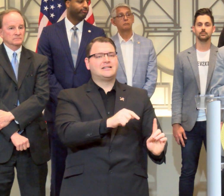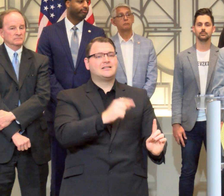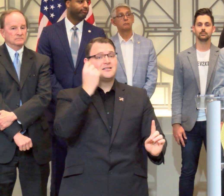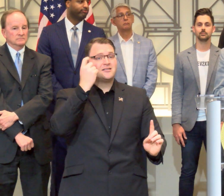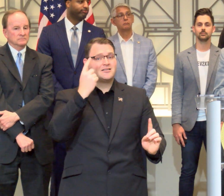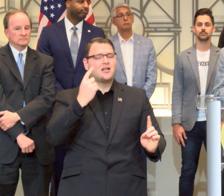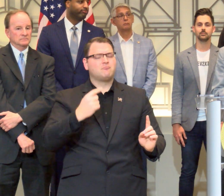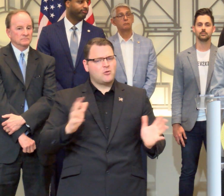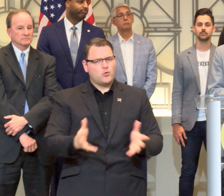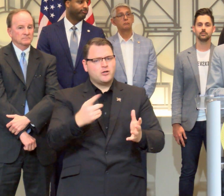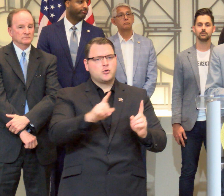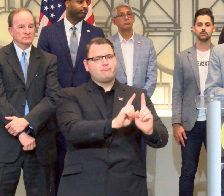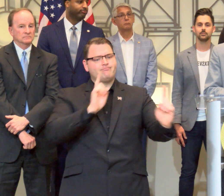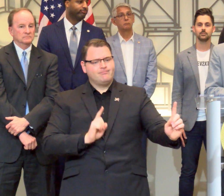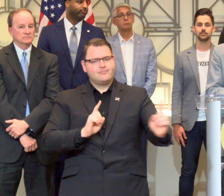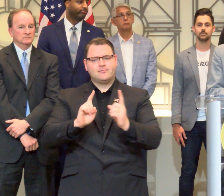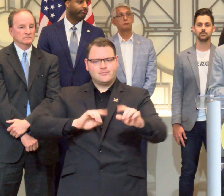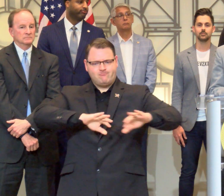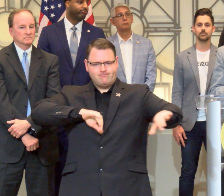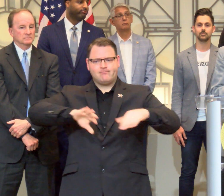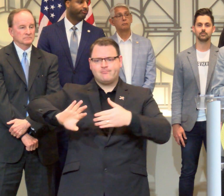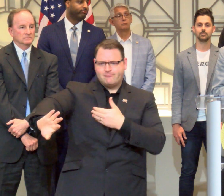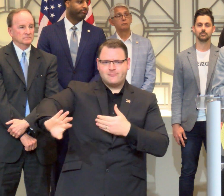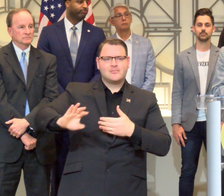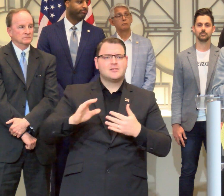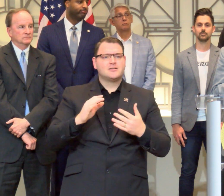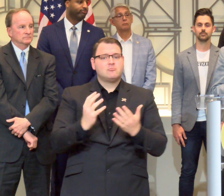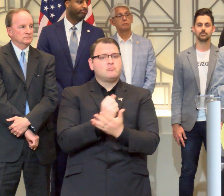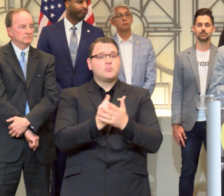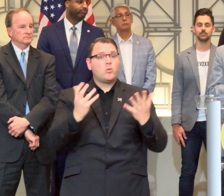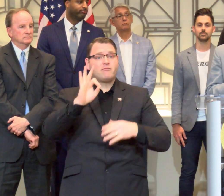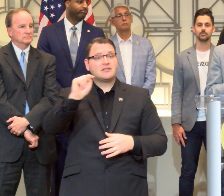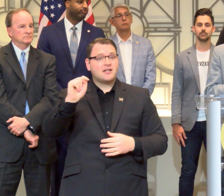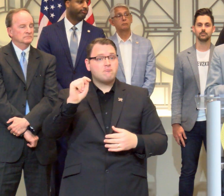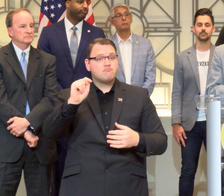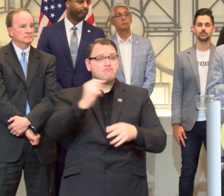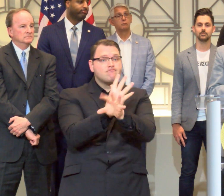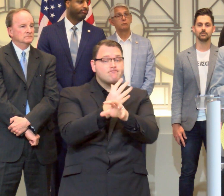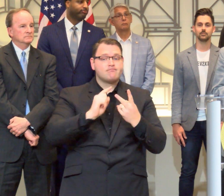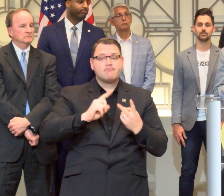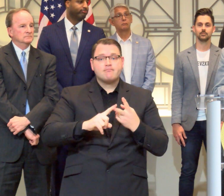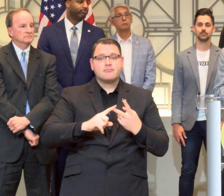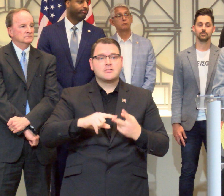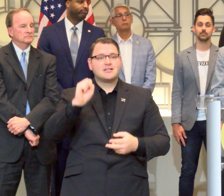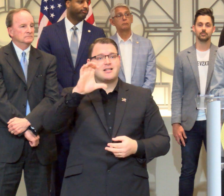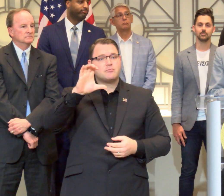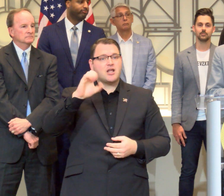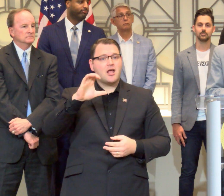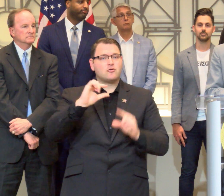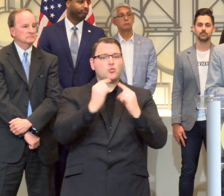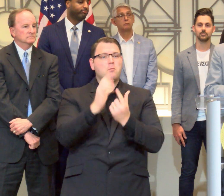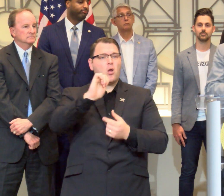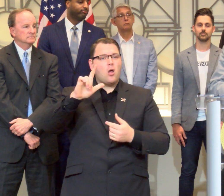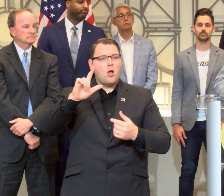advantage of the resources that we have in our own fingertips, like FaceTime, Snapchat group calls, and the party feature on